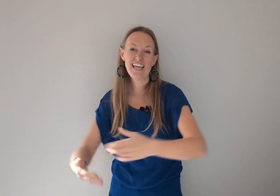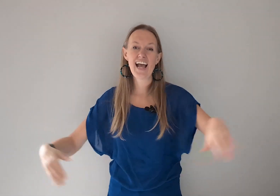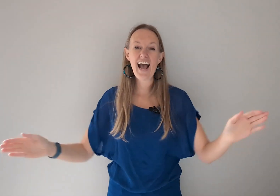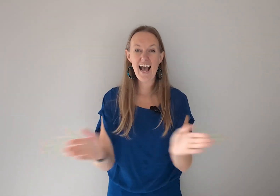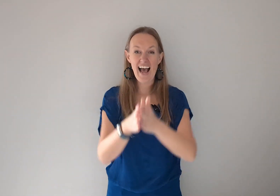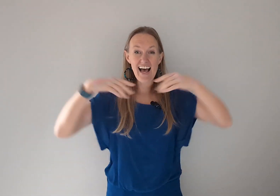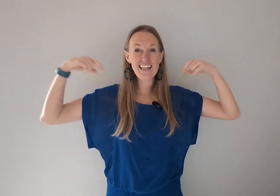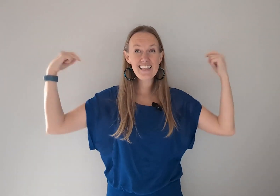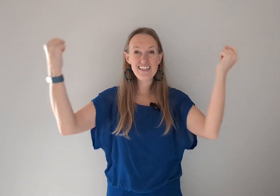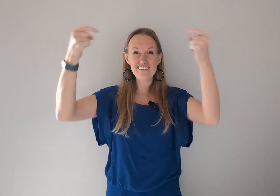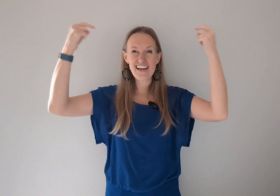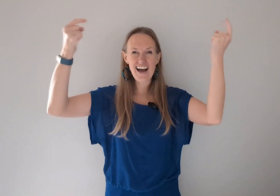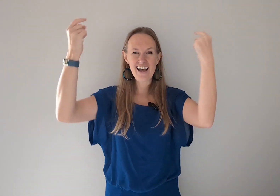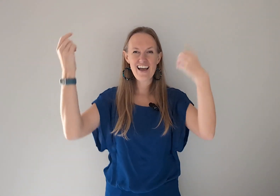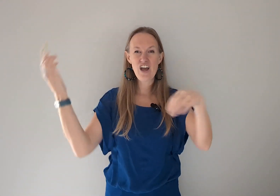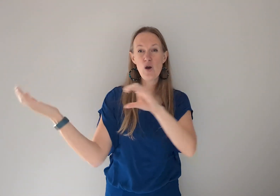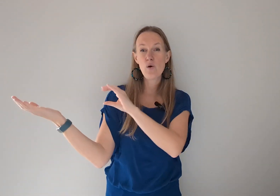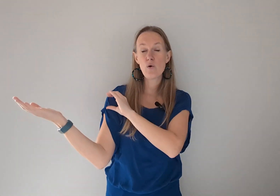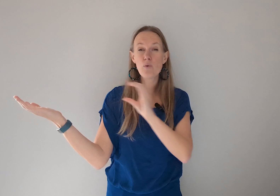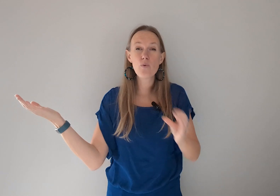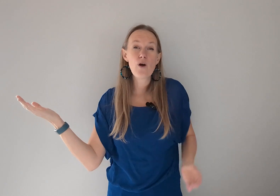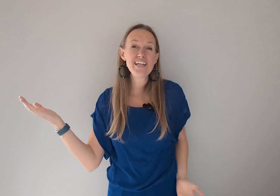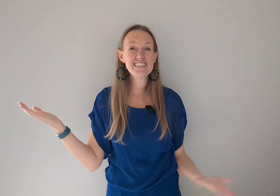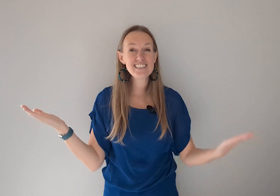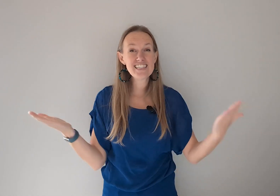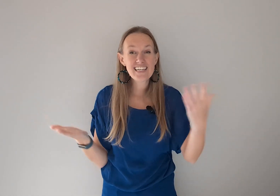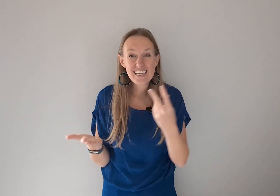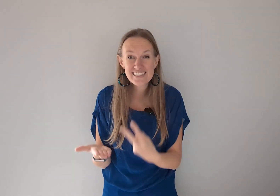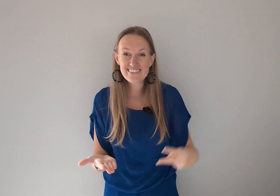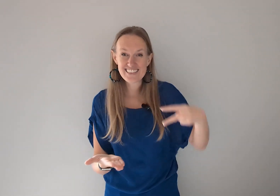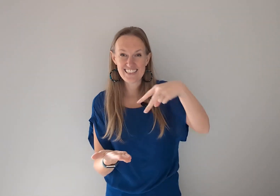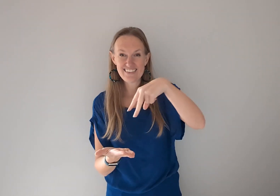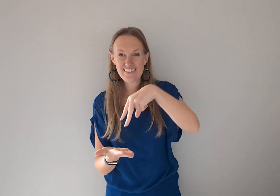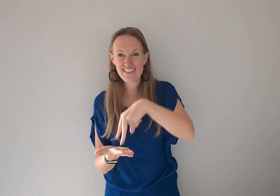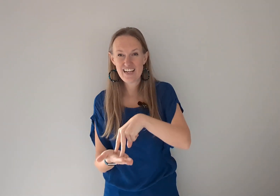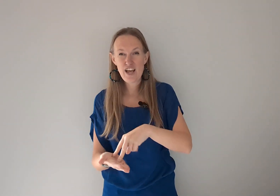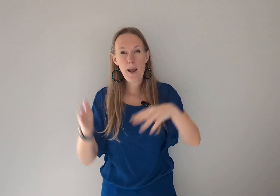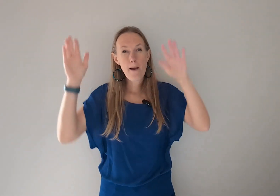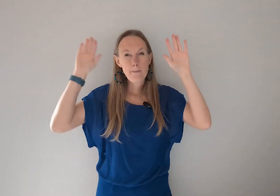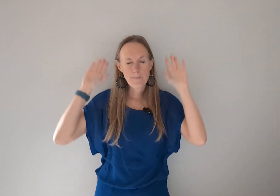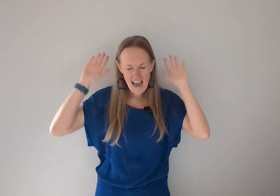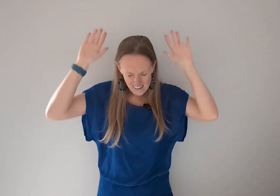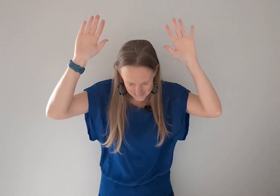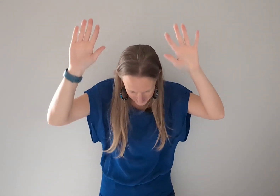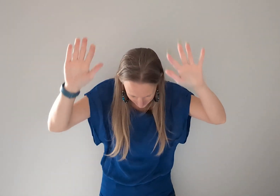Sing hallelujah. Christ is risen. Bow